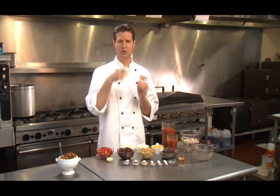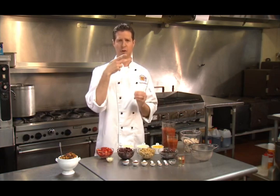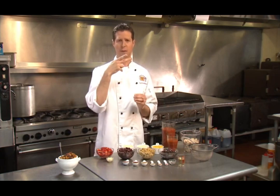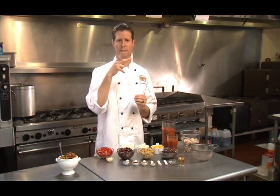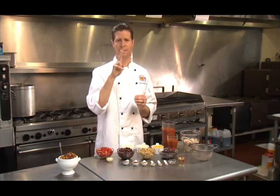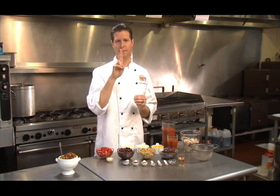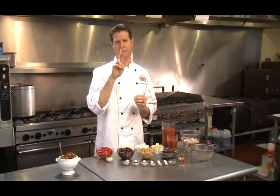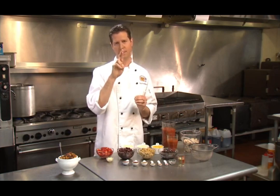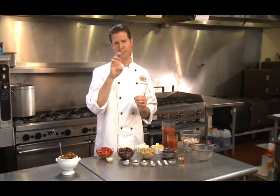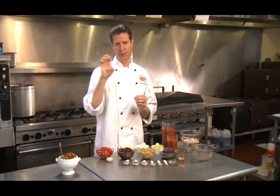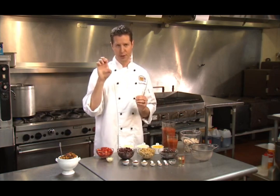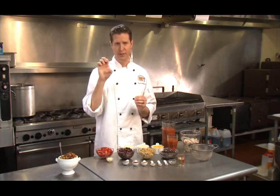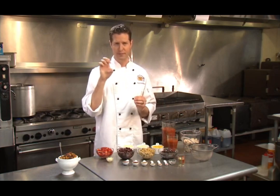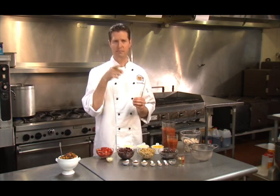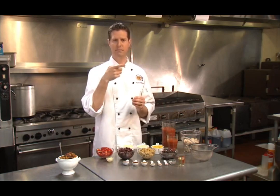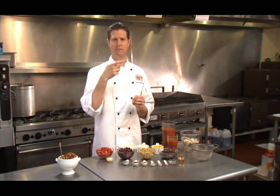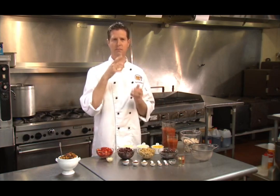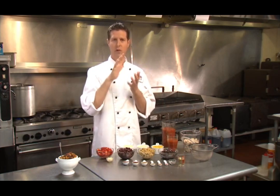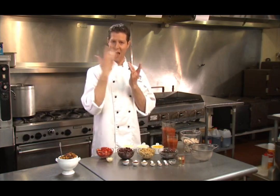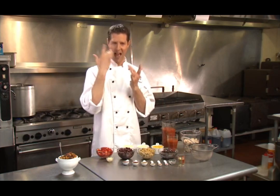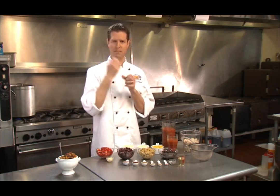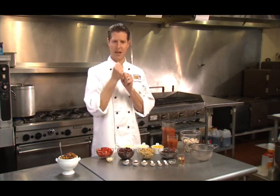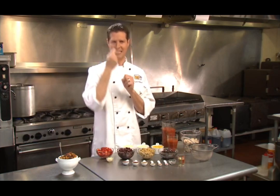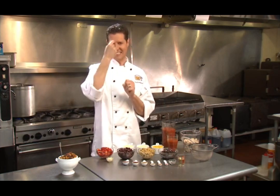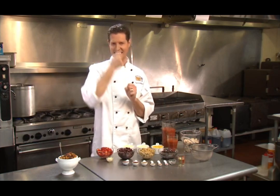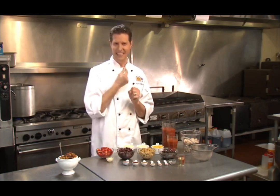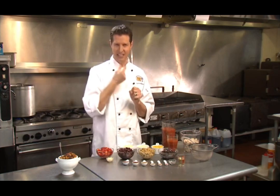to the leftovers to make the sauce thin.